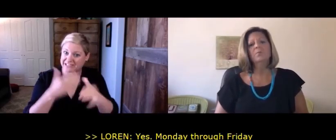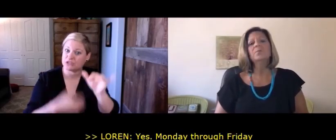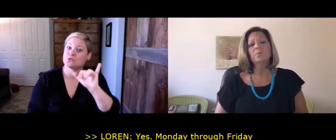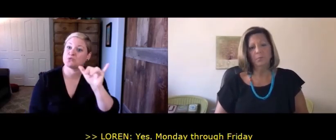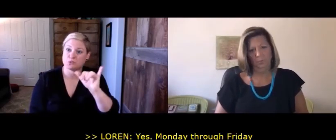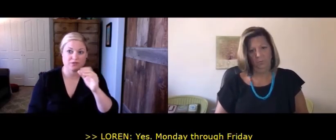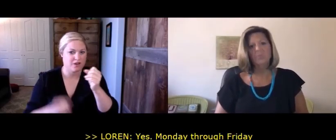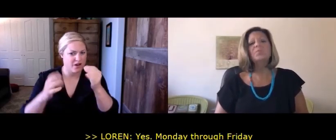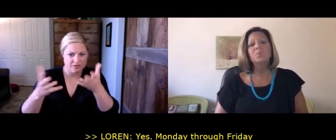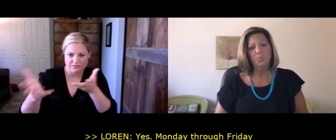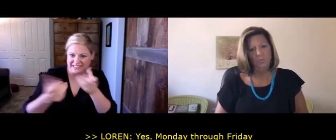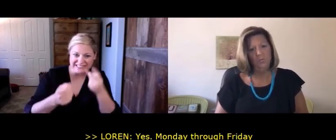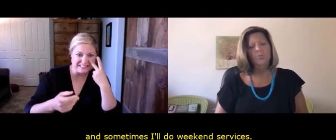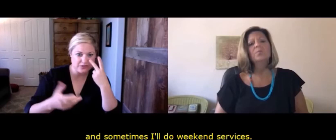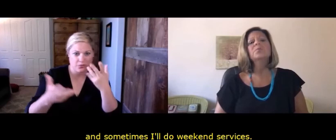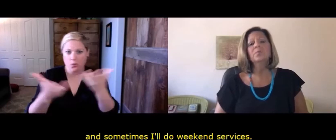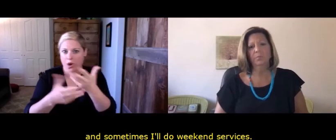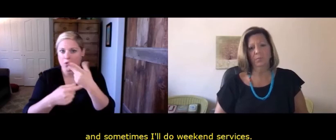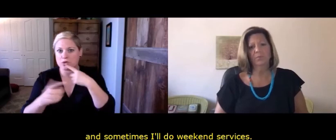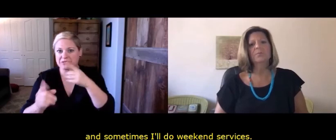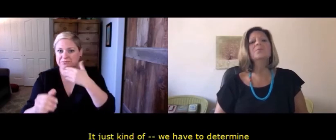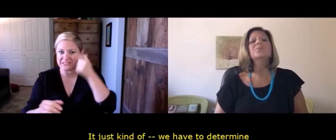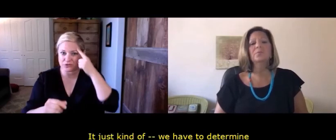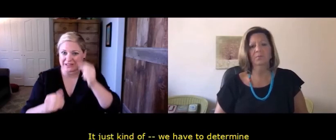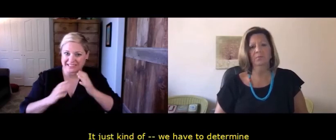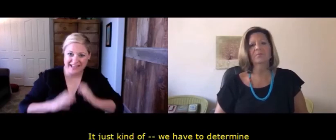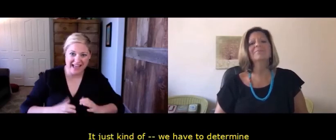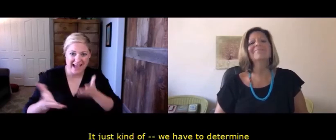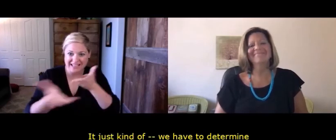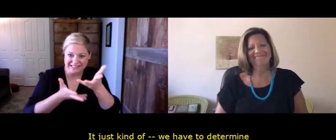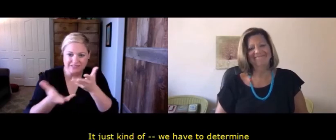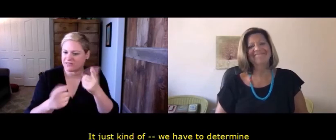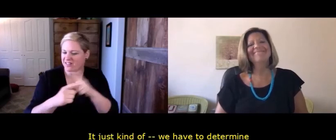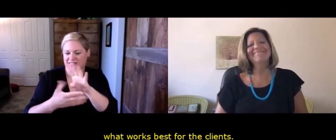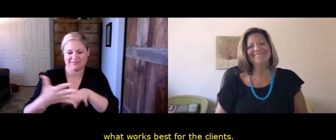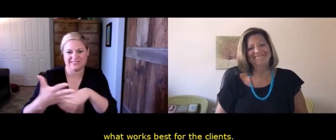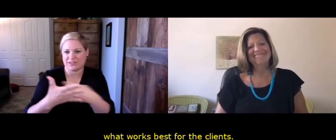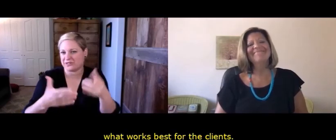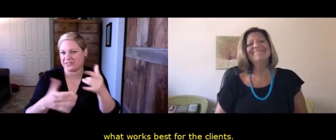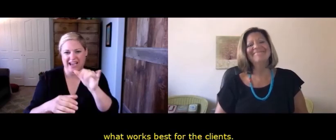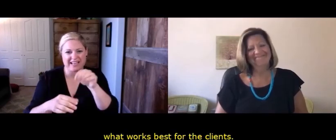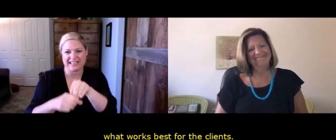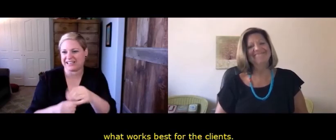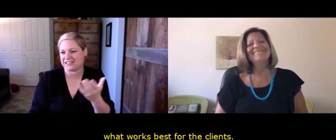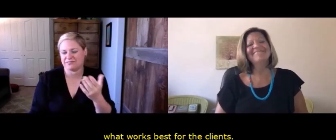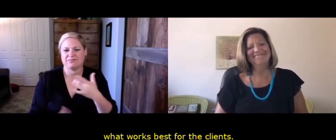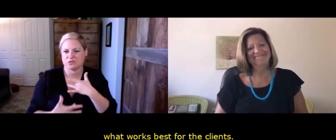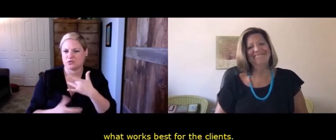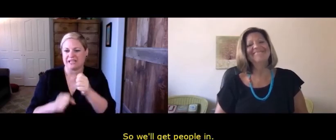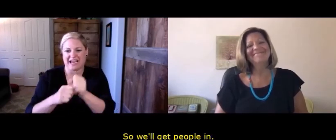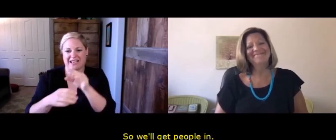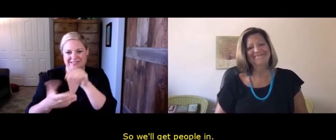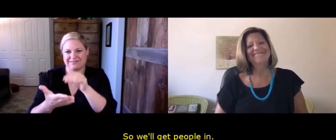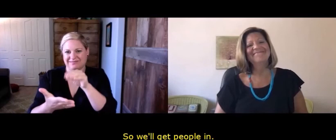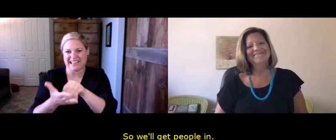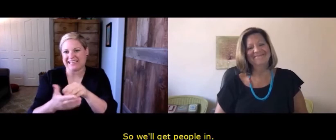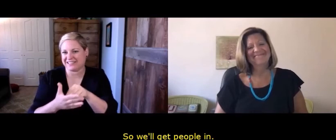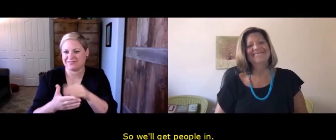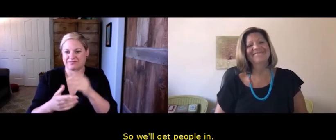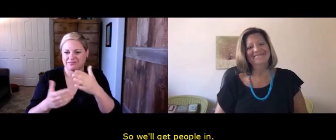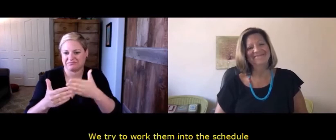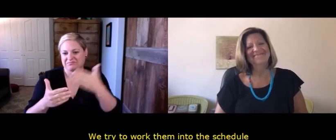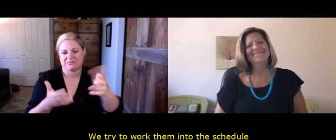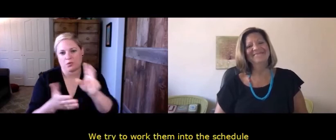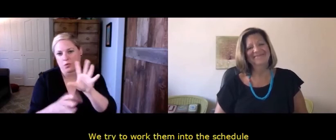Yes, Monday through Friday, and sometimes I'll do weekend services. It just we have to determine what works best for the clients. So we'll get